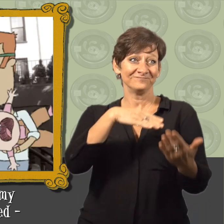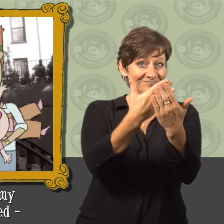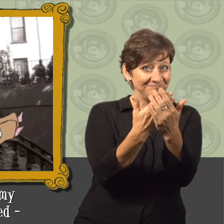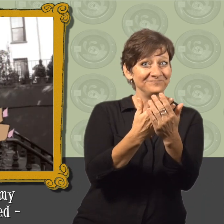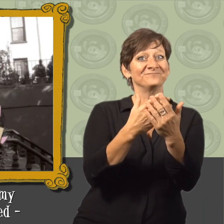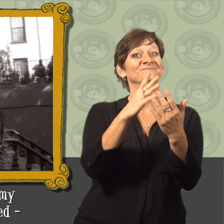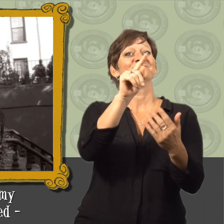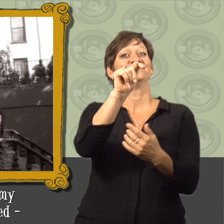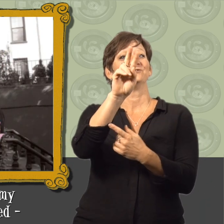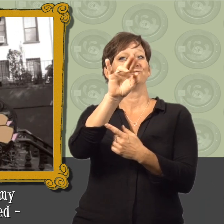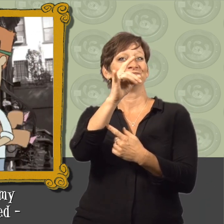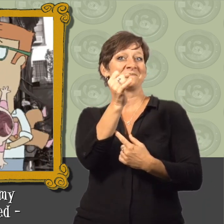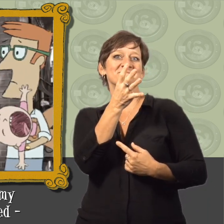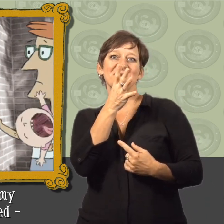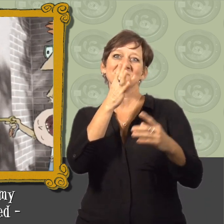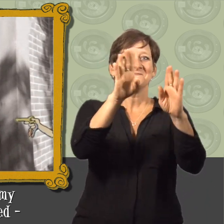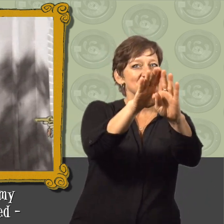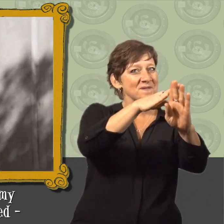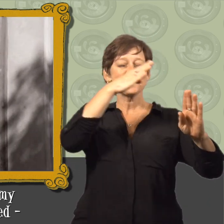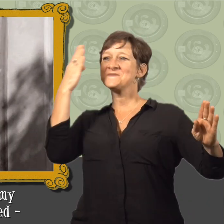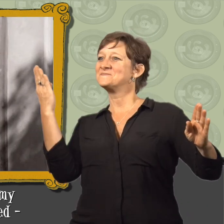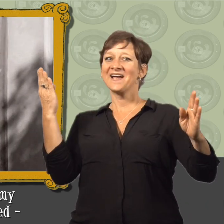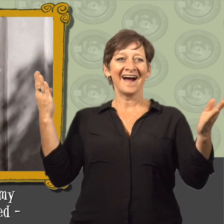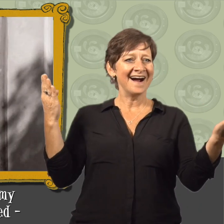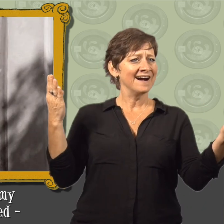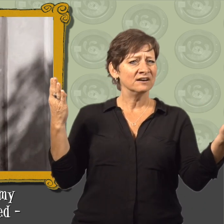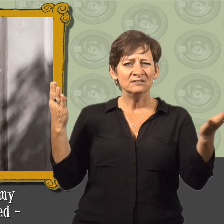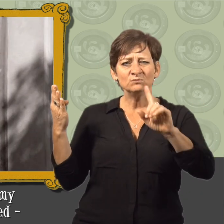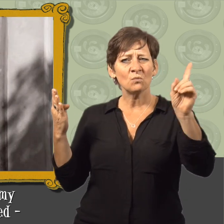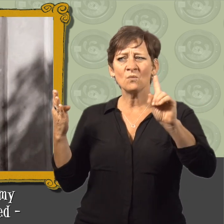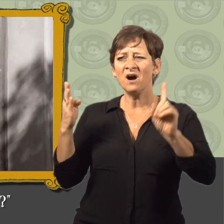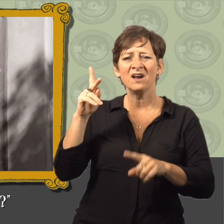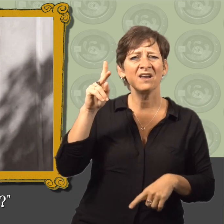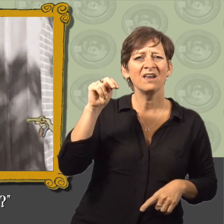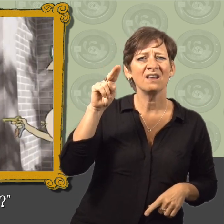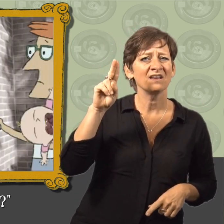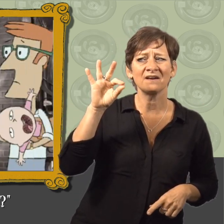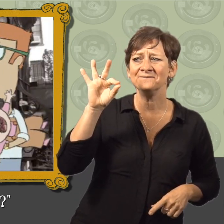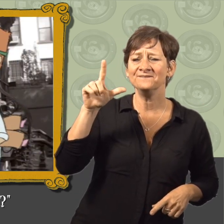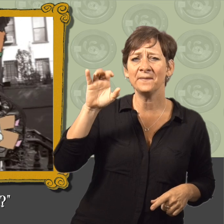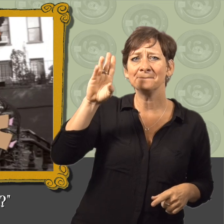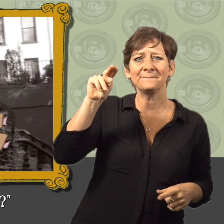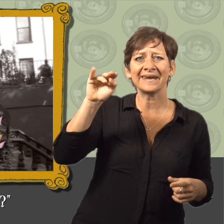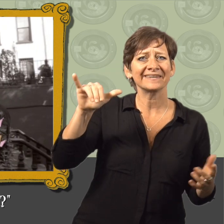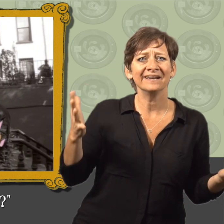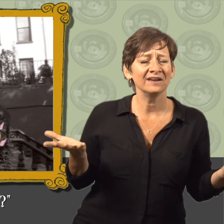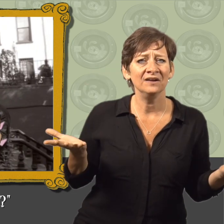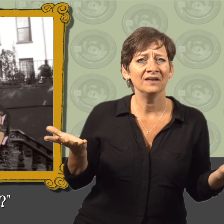As soon as Trixie's mommy opened the door, she asked... Where's Knuffle Bunny?